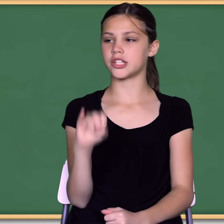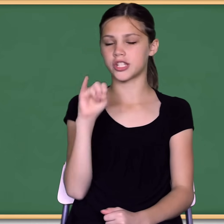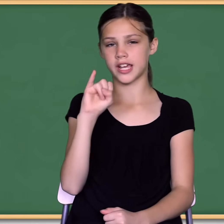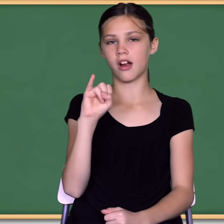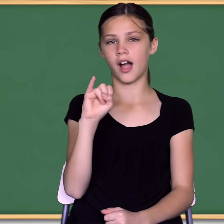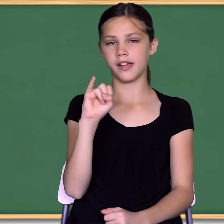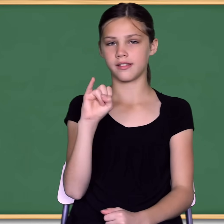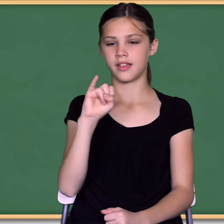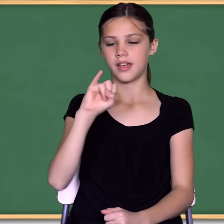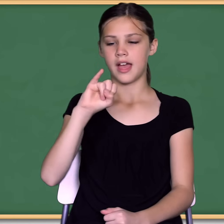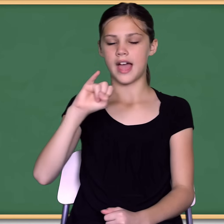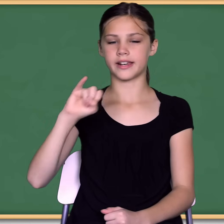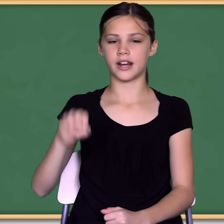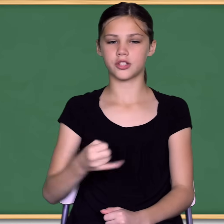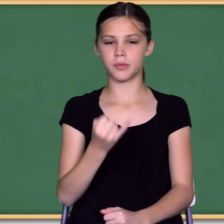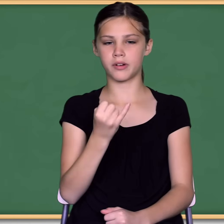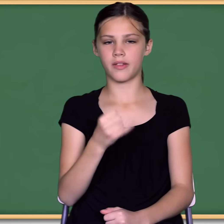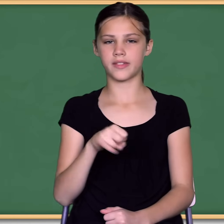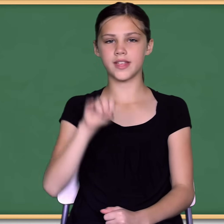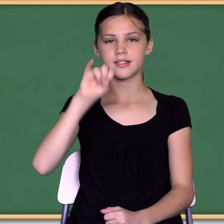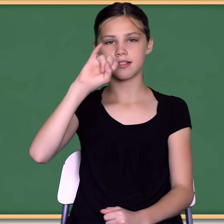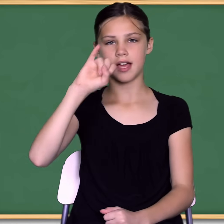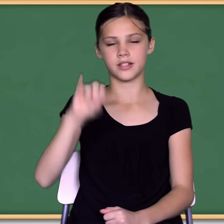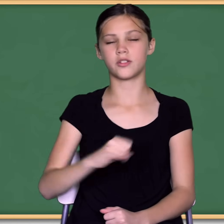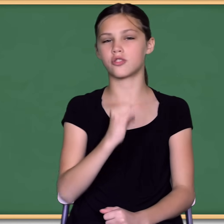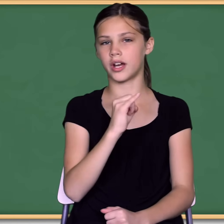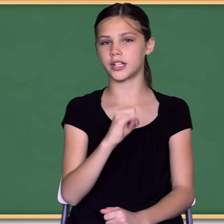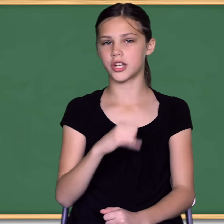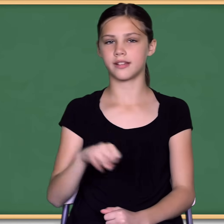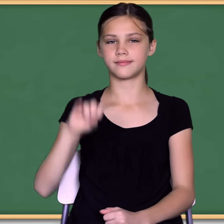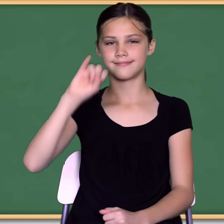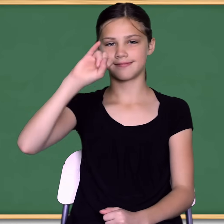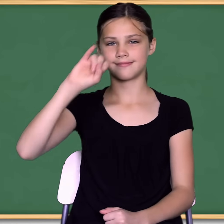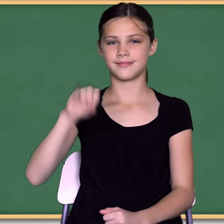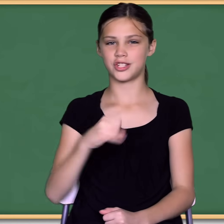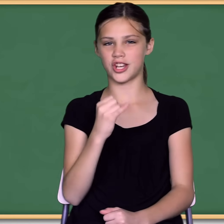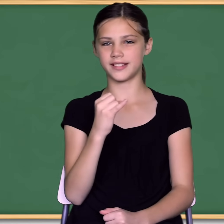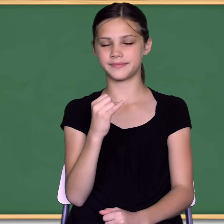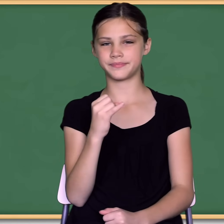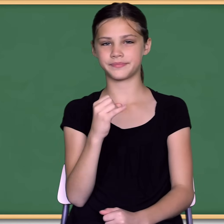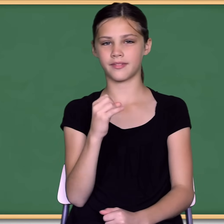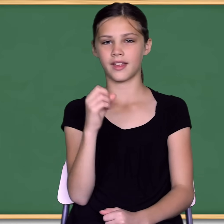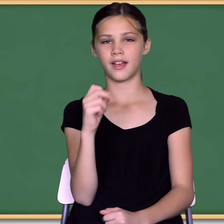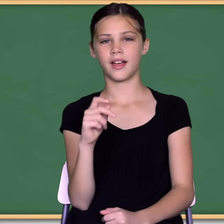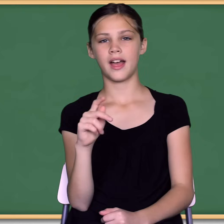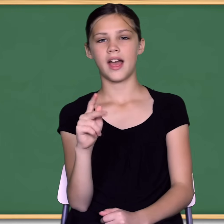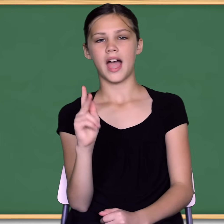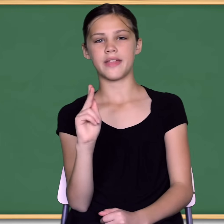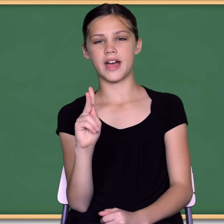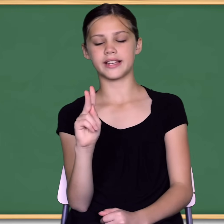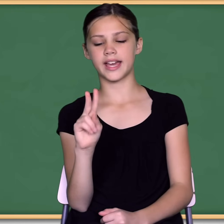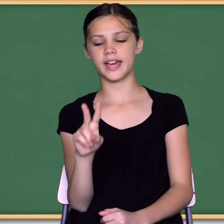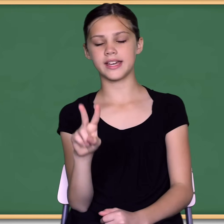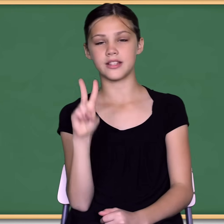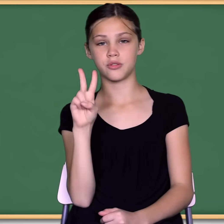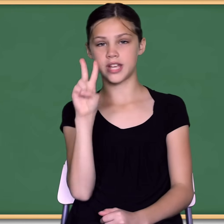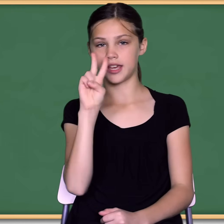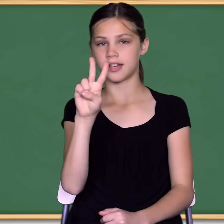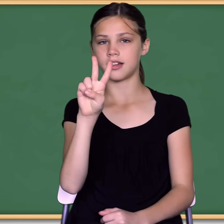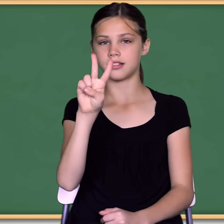just take our I and kind of scoop it around like this as if you're drawing a J. J. And then K is you take